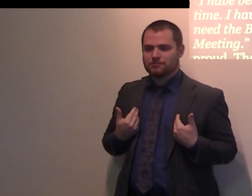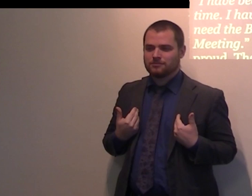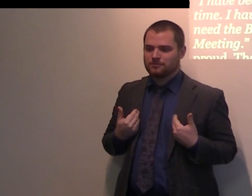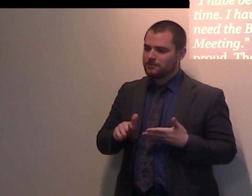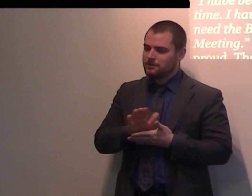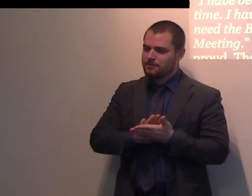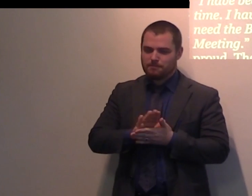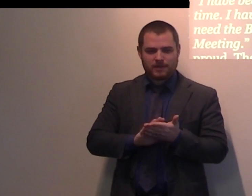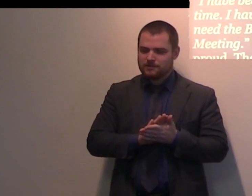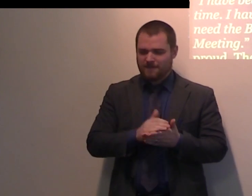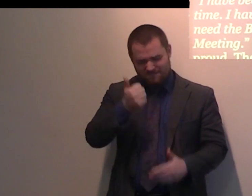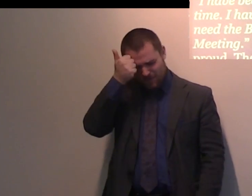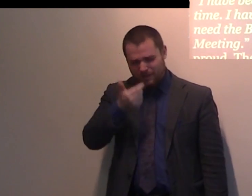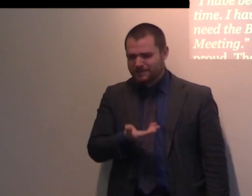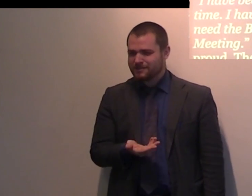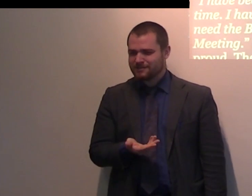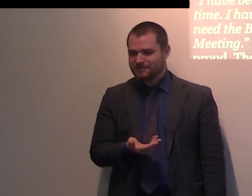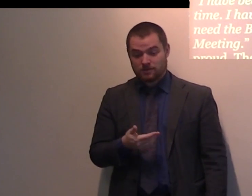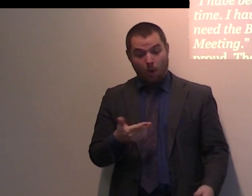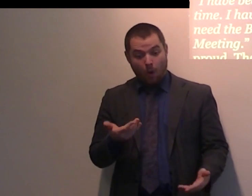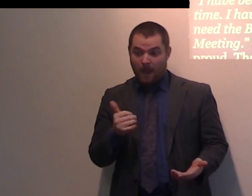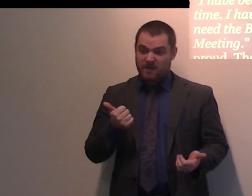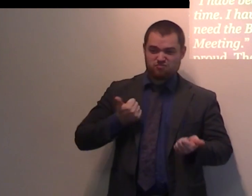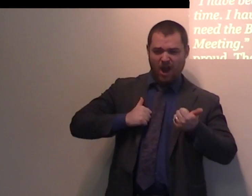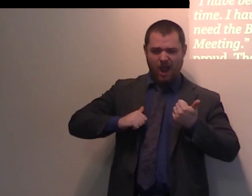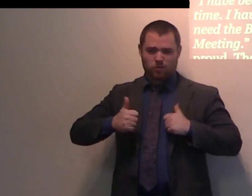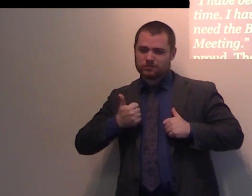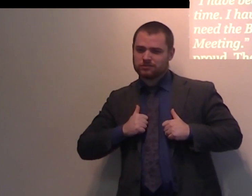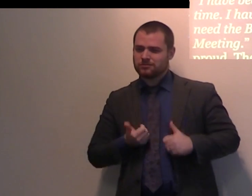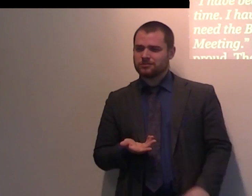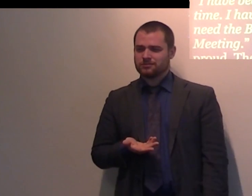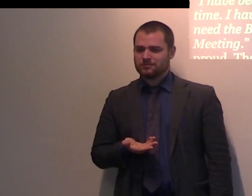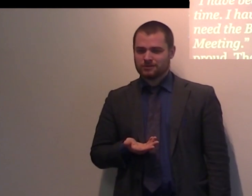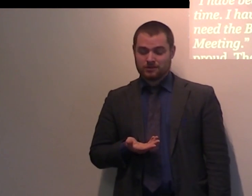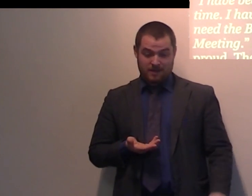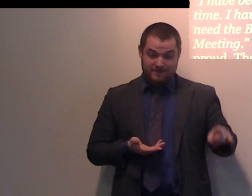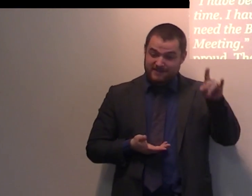Means they are foolish or proud. The devil has beat them.